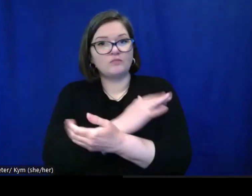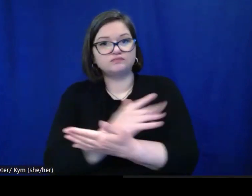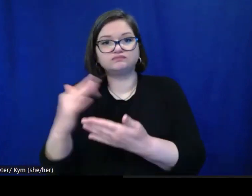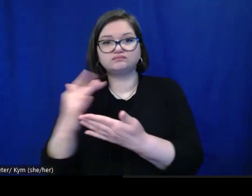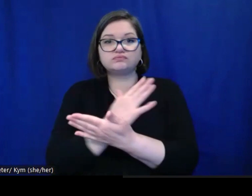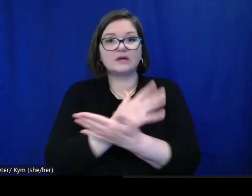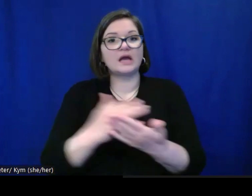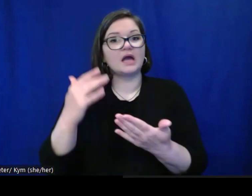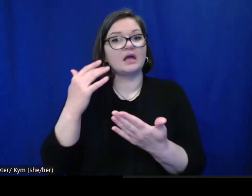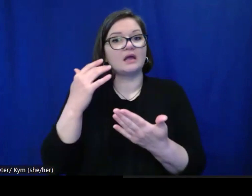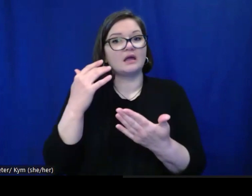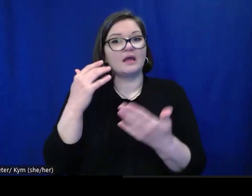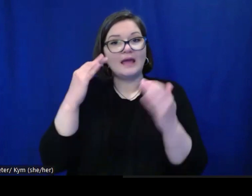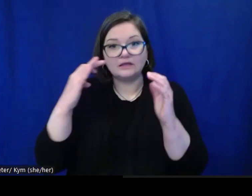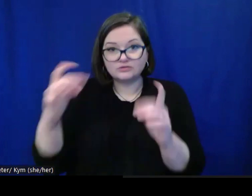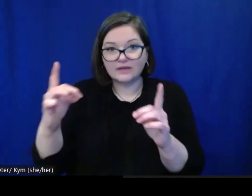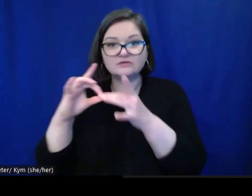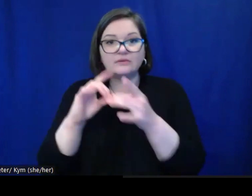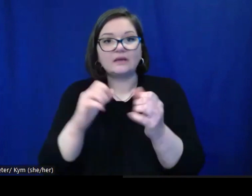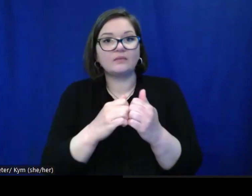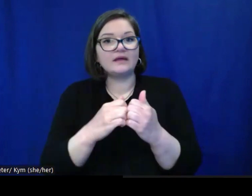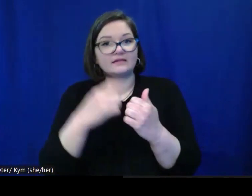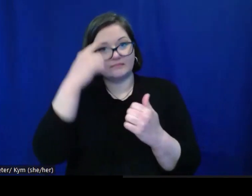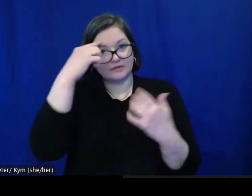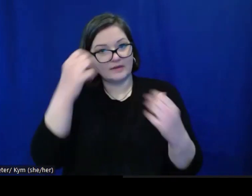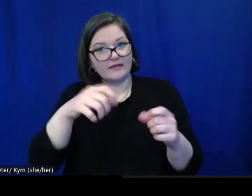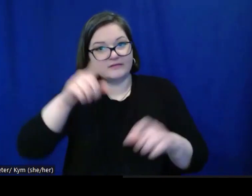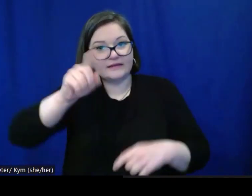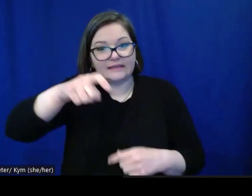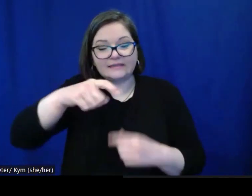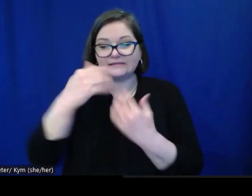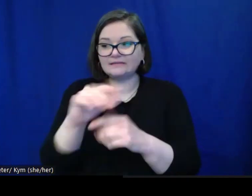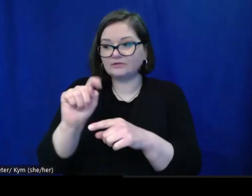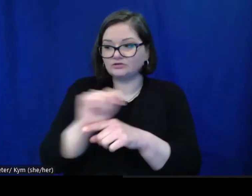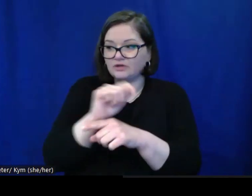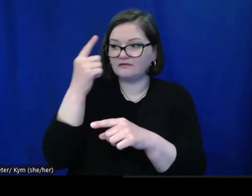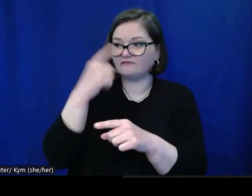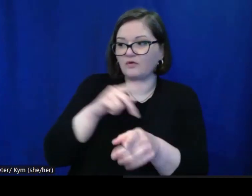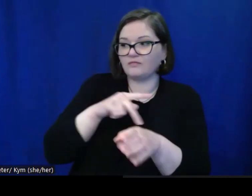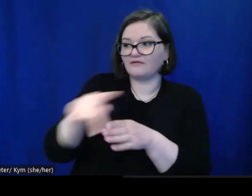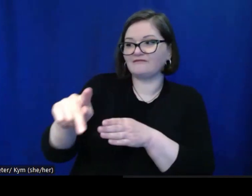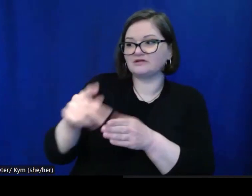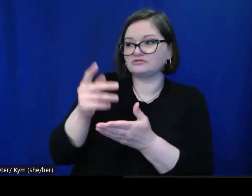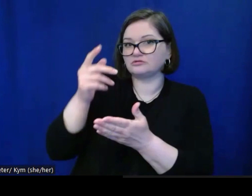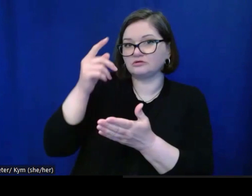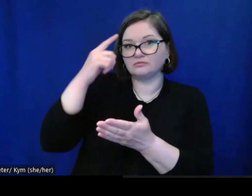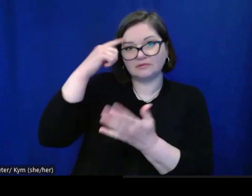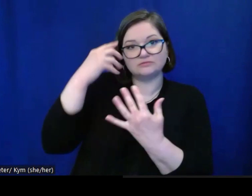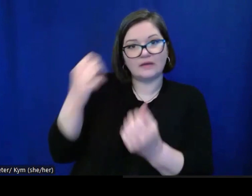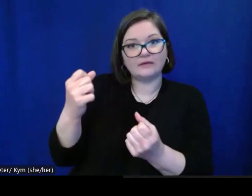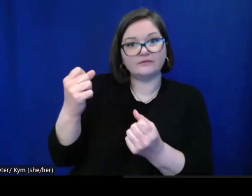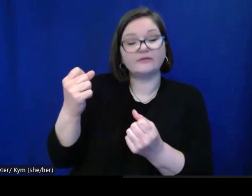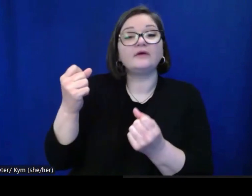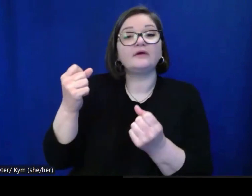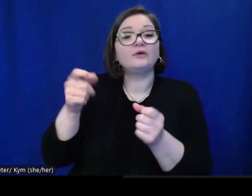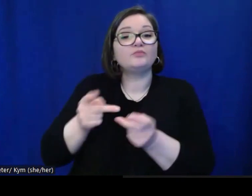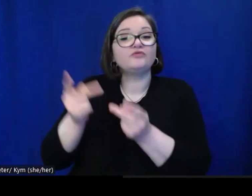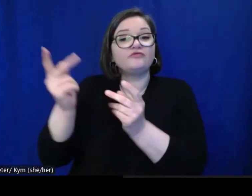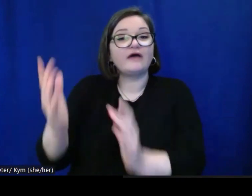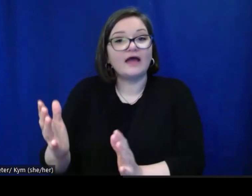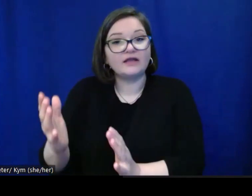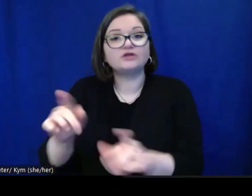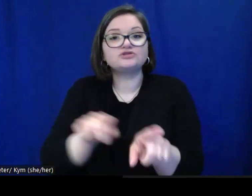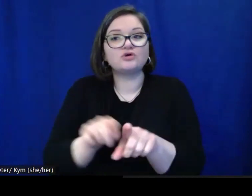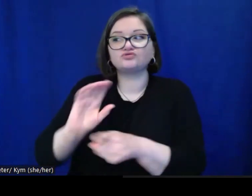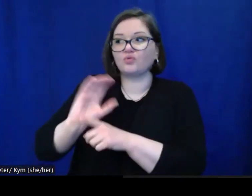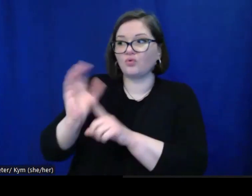unique mental health needs, limited training for mental health professionals on culturally competent care, as